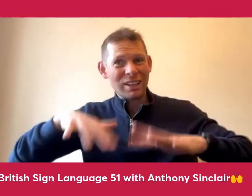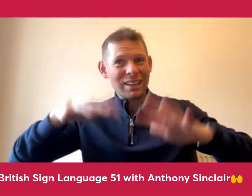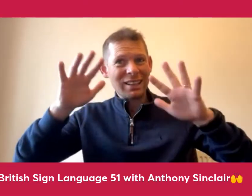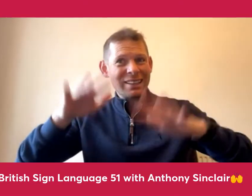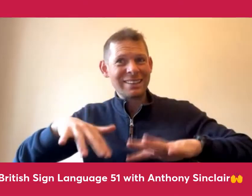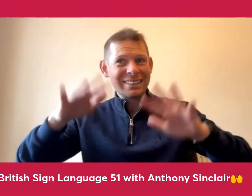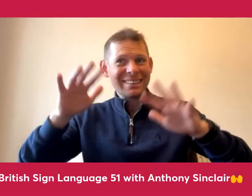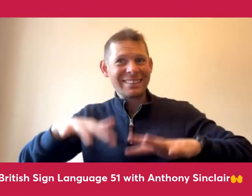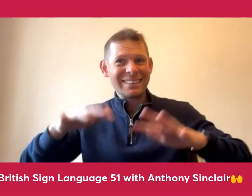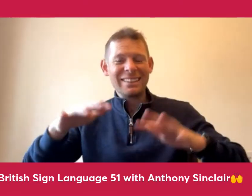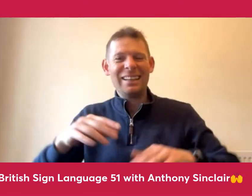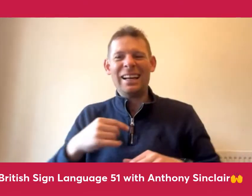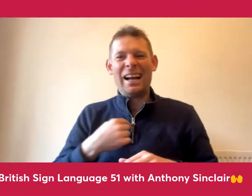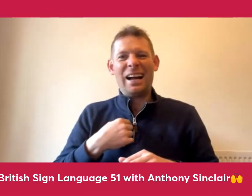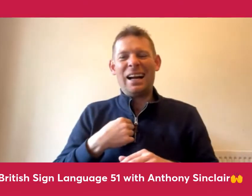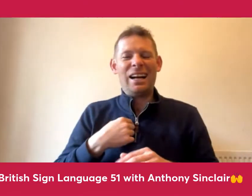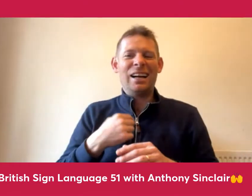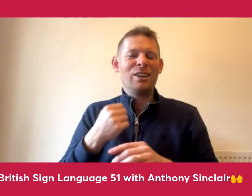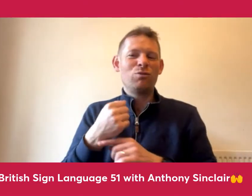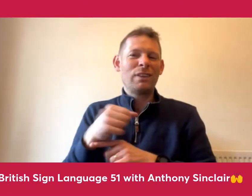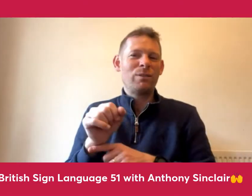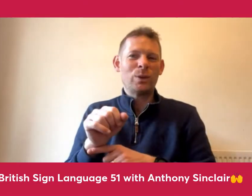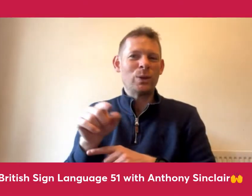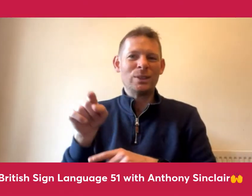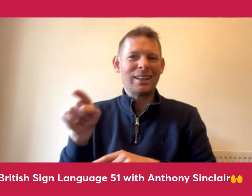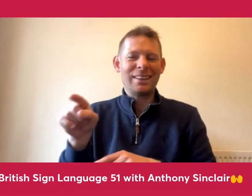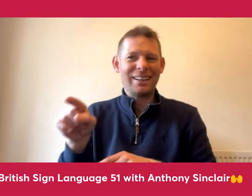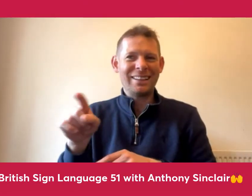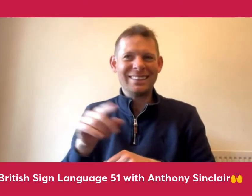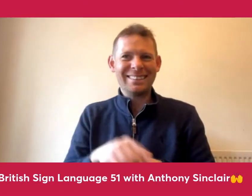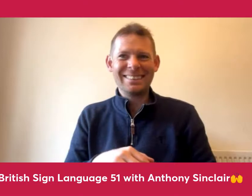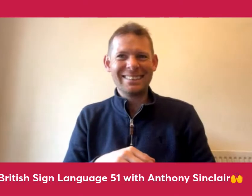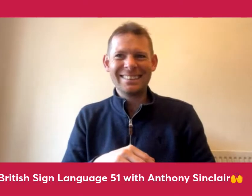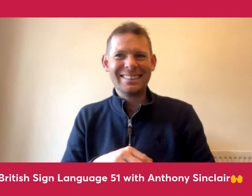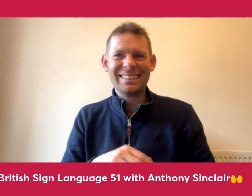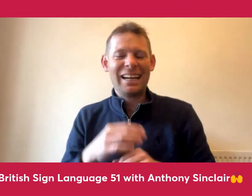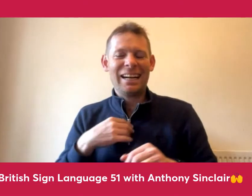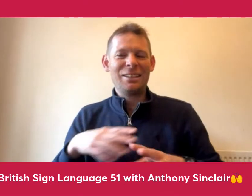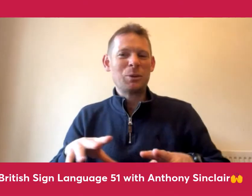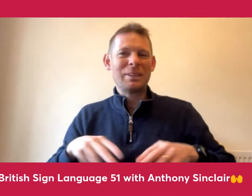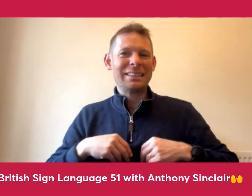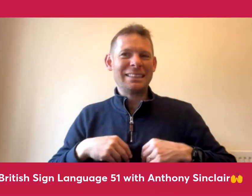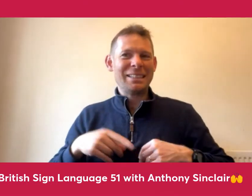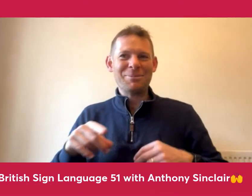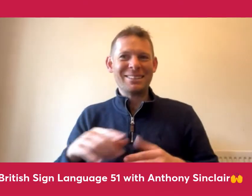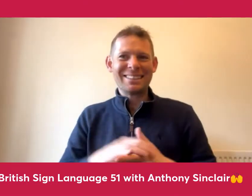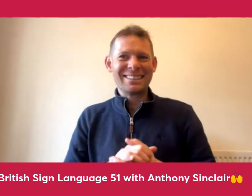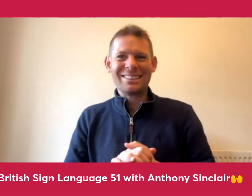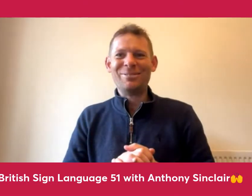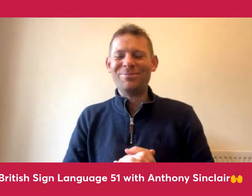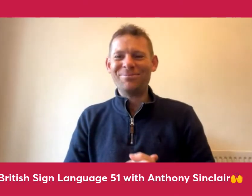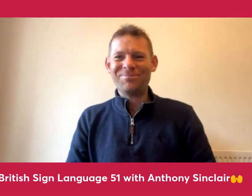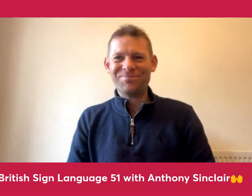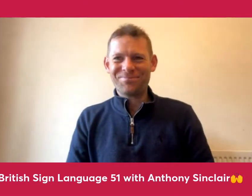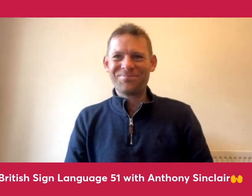Some people actually say the sign is originated from the fact that it rains all the time in Belfast, but I refuse to believe that. I don't accept